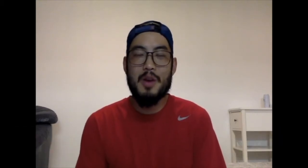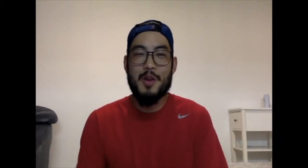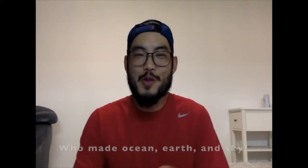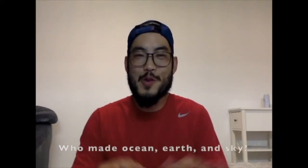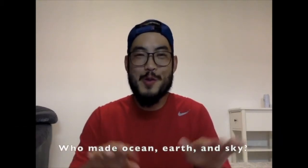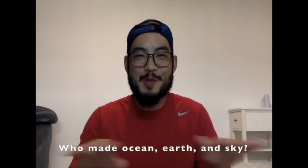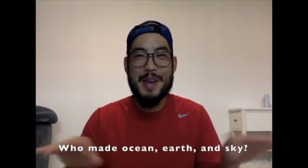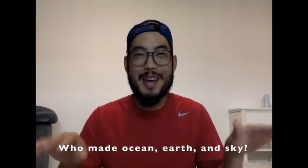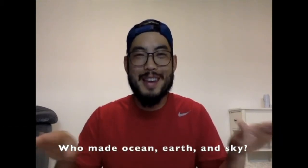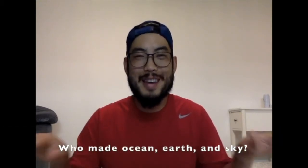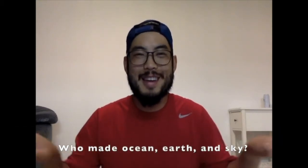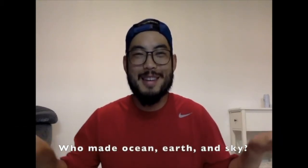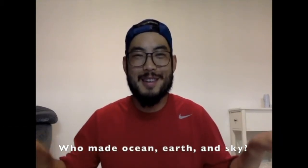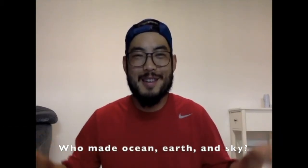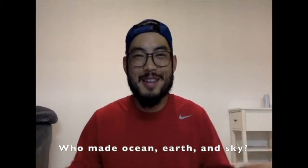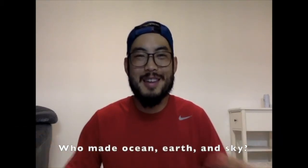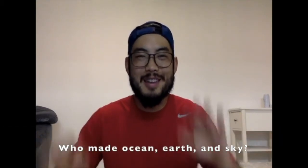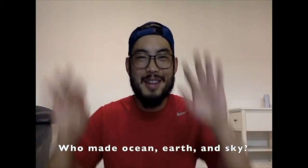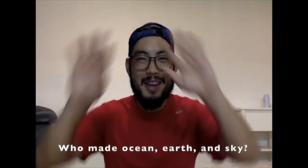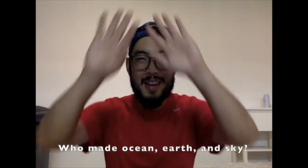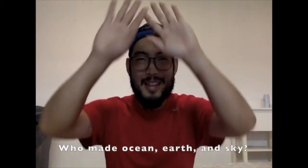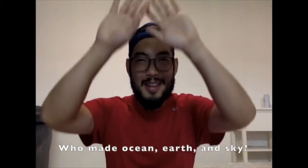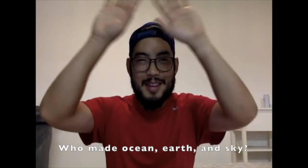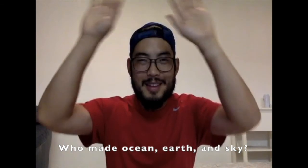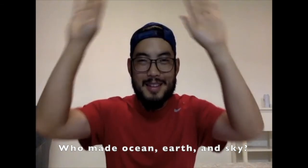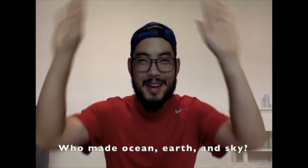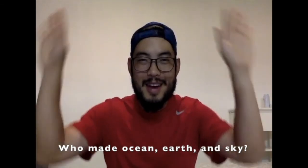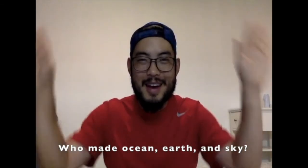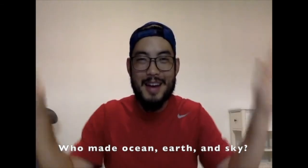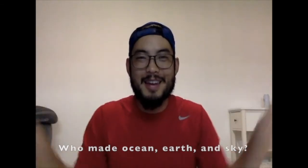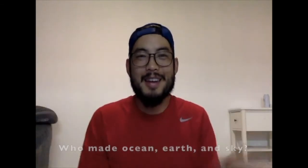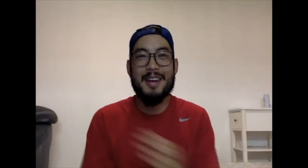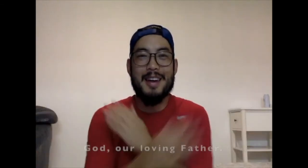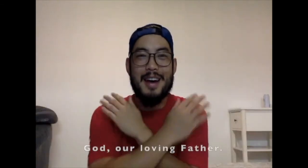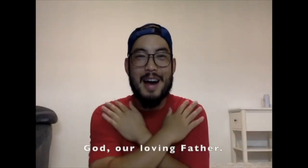Who made ocean, earth, and sky?